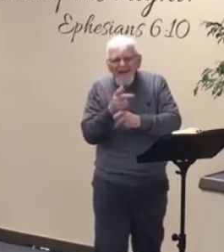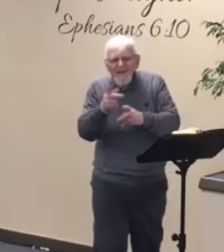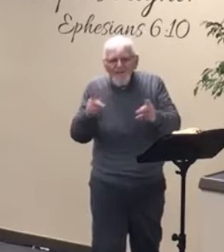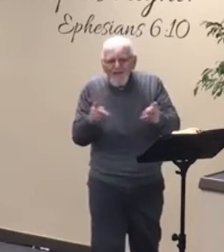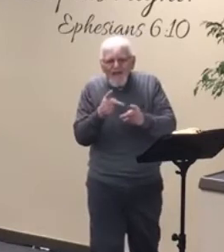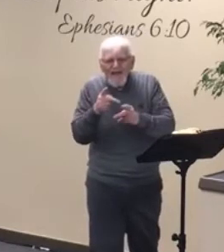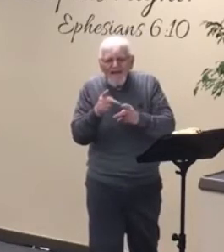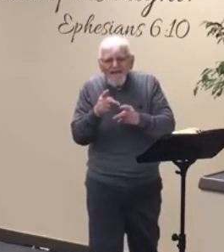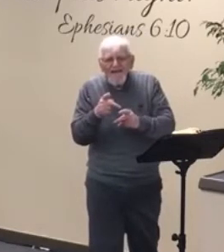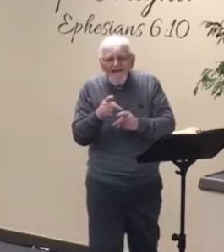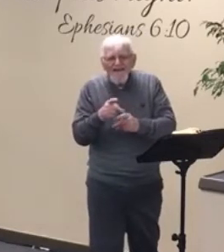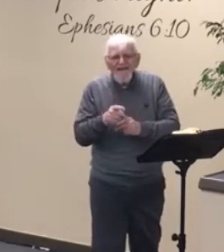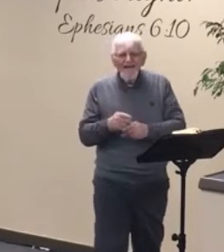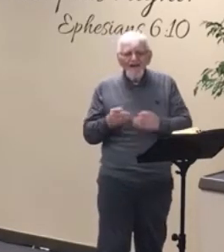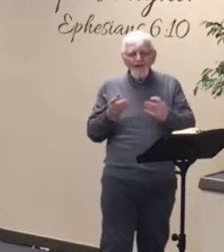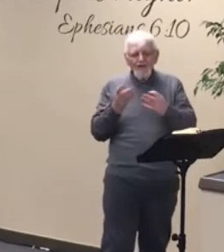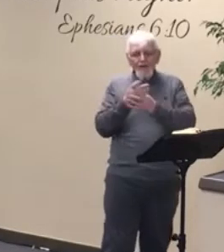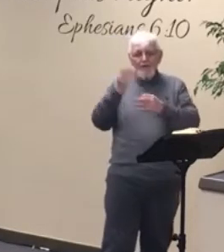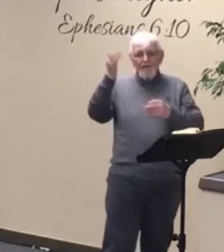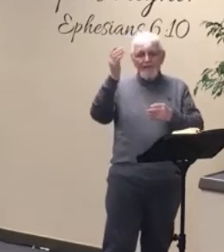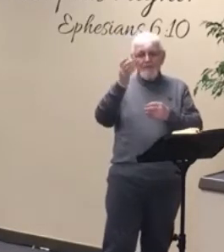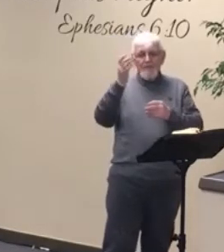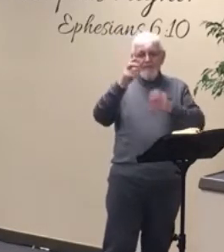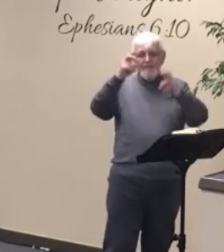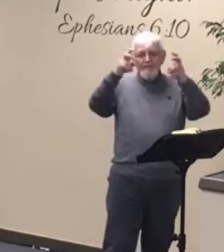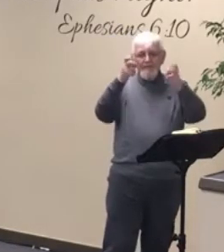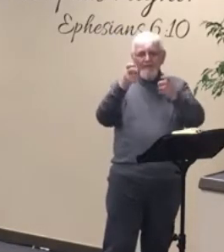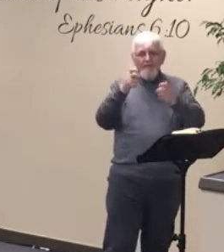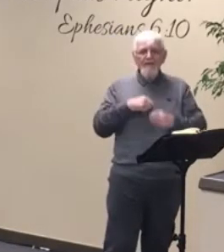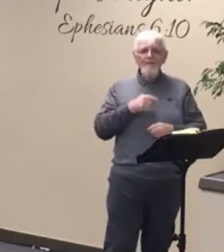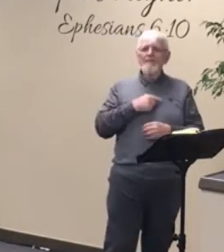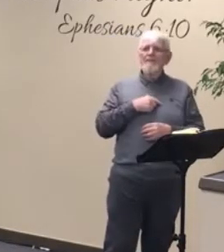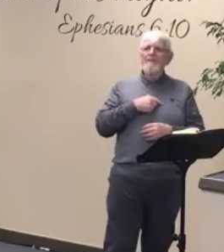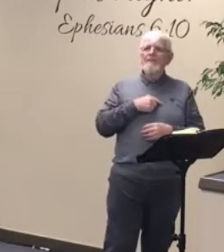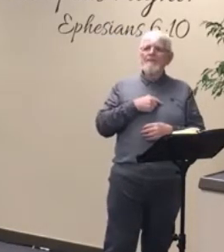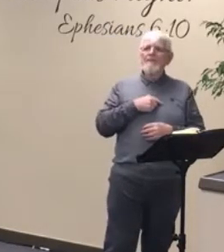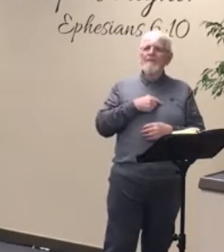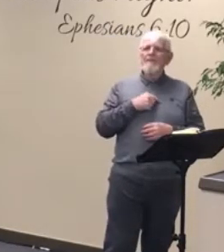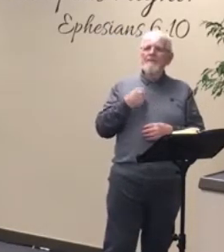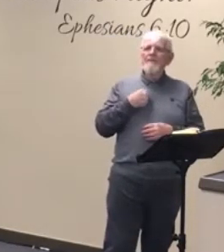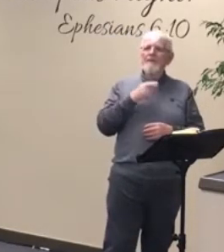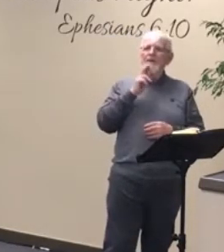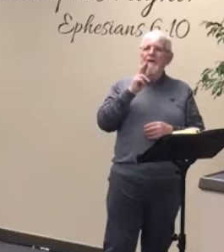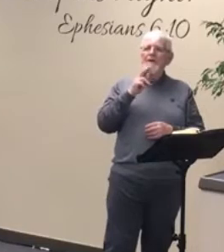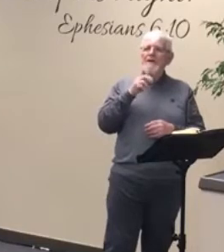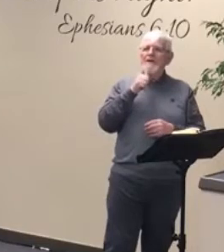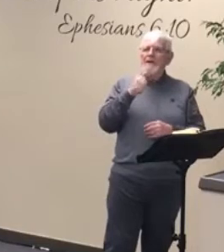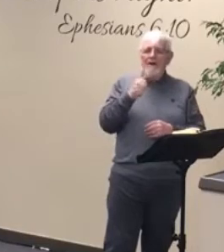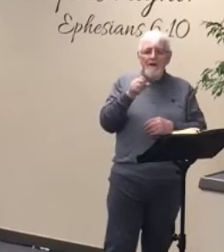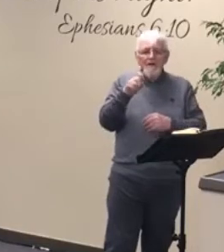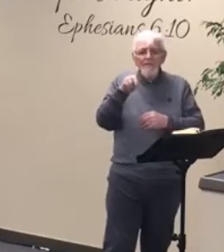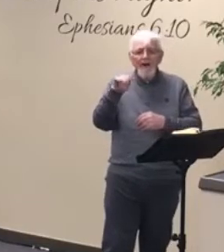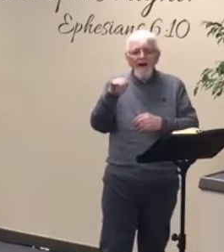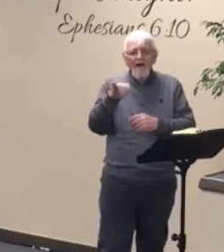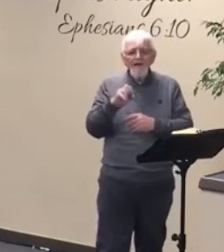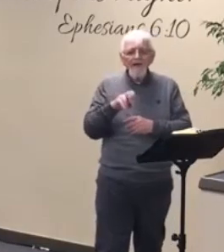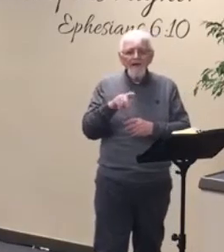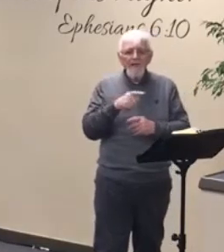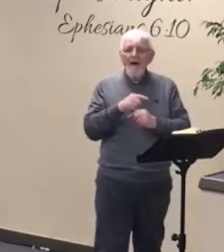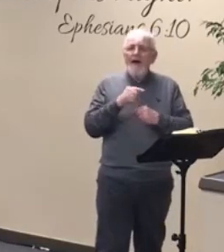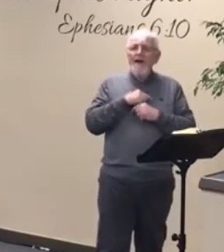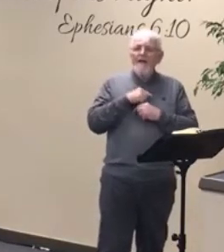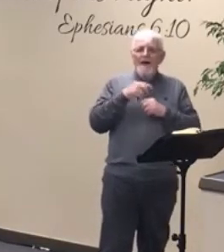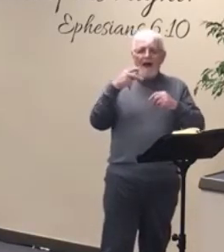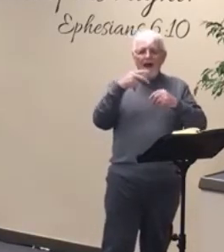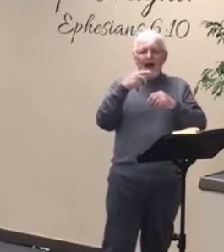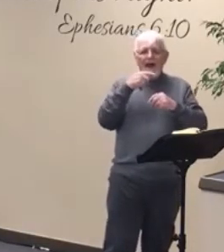this process, there's an exit ramp where you can say, I'm guilty. We are not spies, Joseph, but we are guilty. We're lying to you.